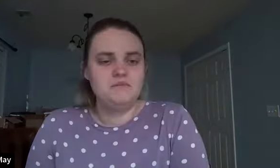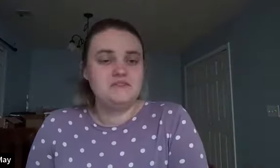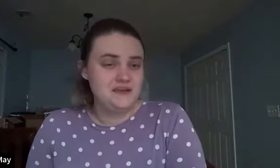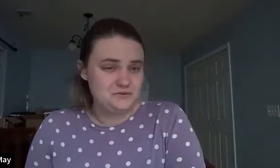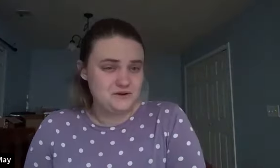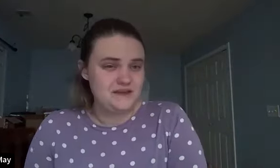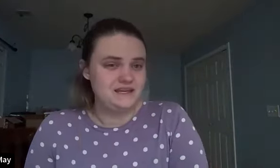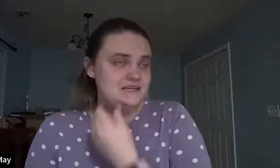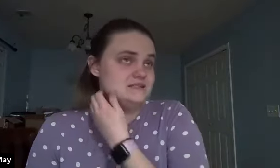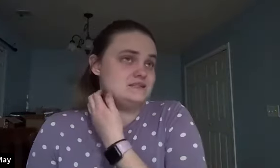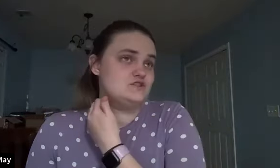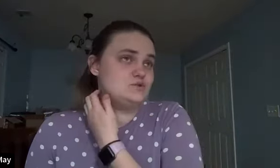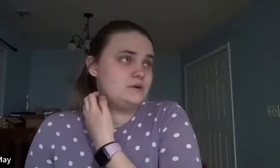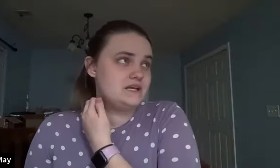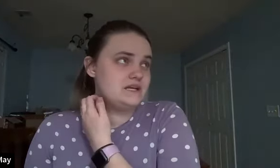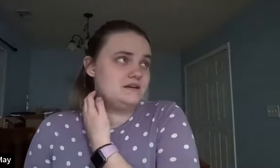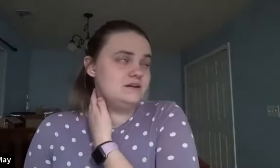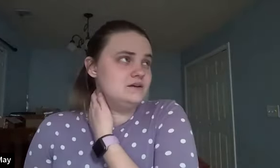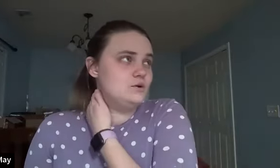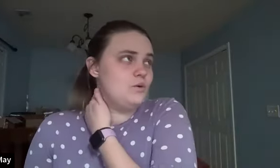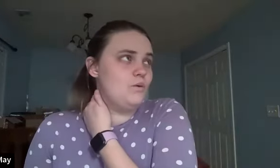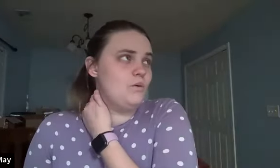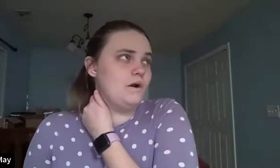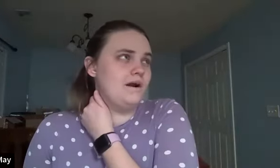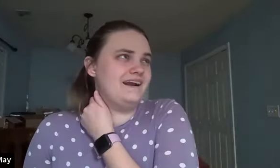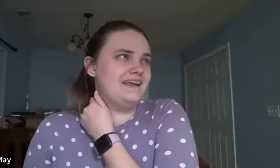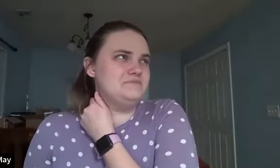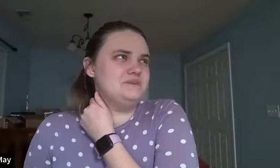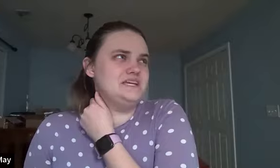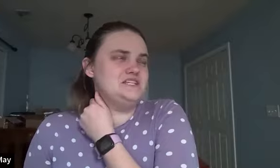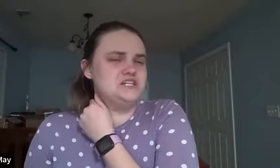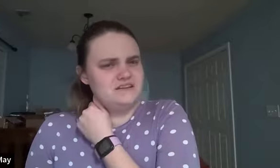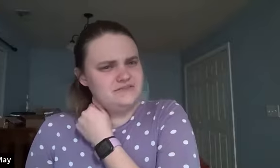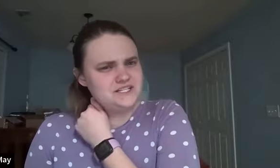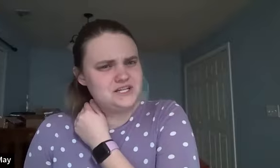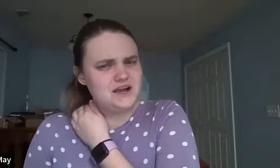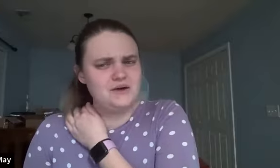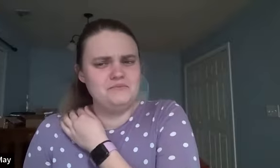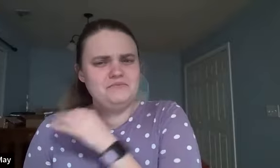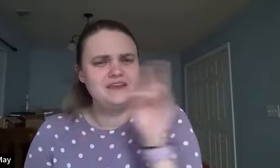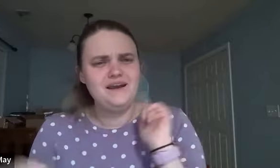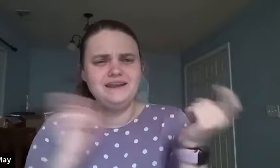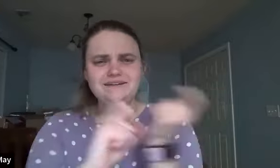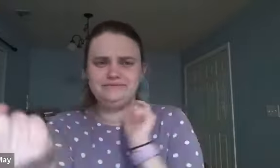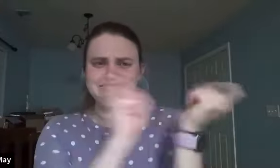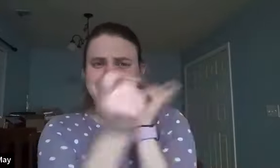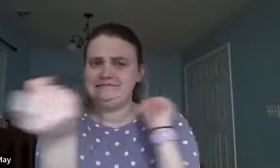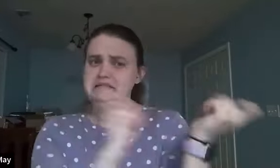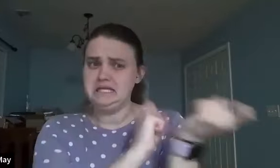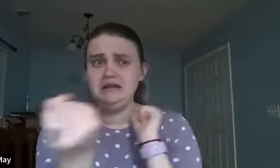The other one that is squid, or can be jellyfish. They kind of